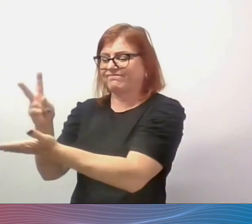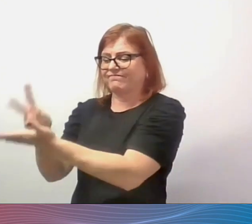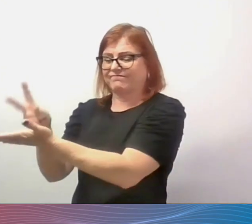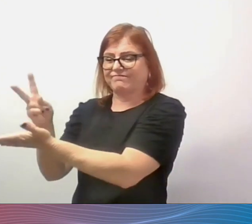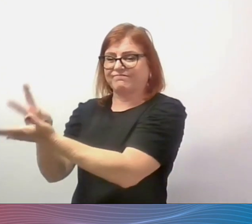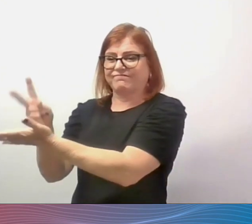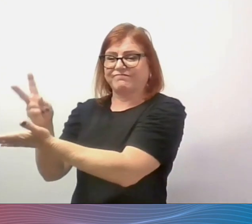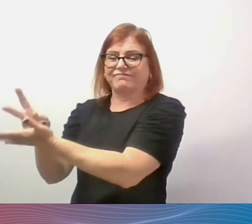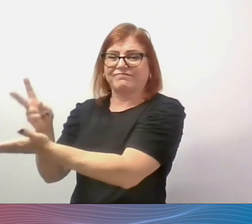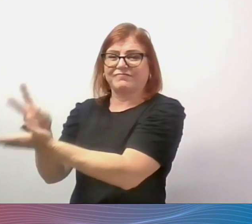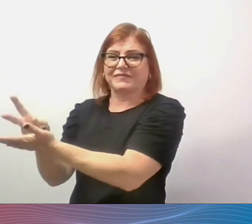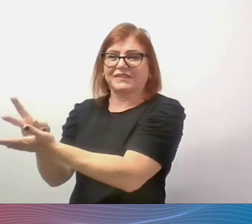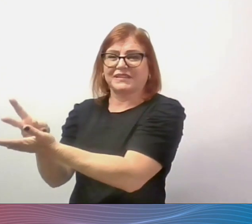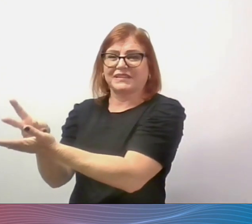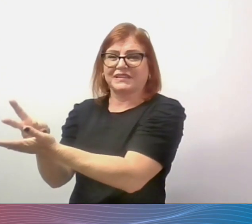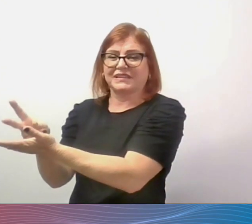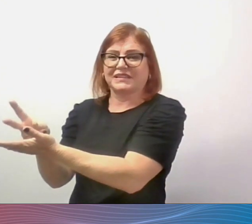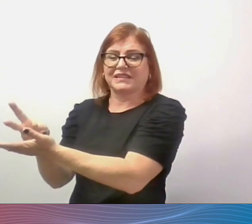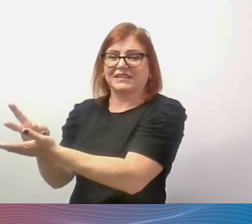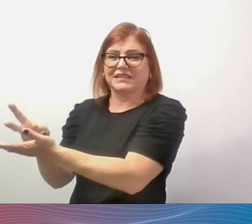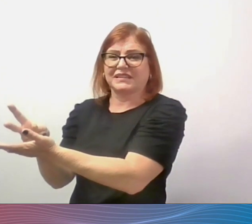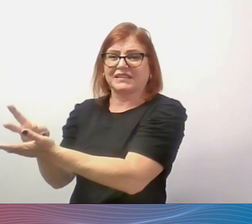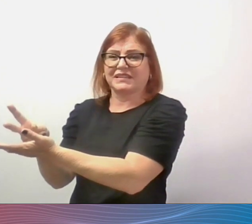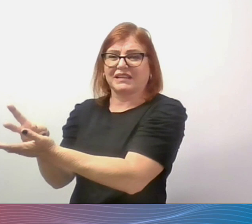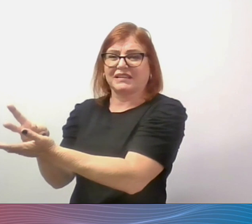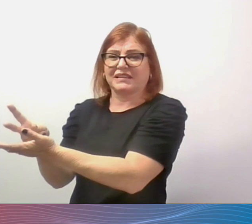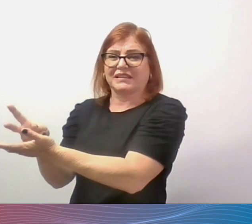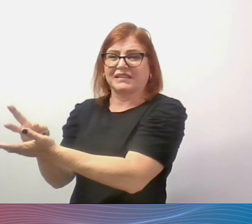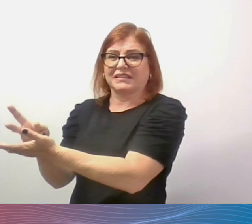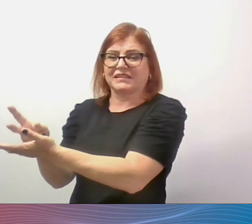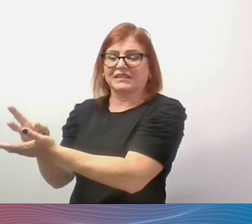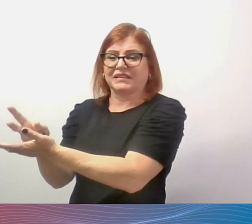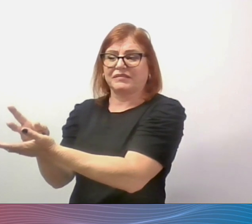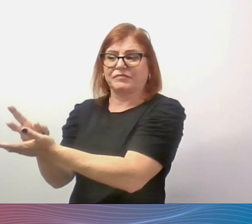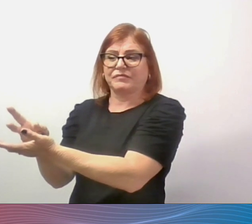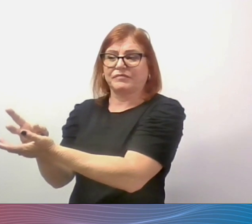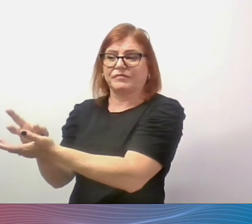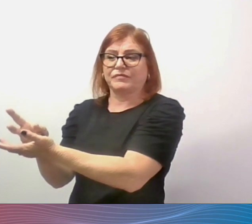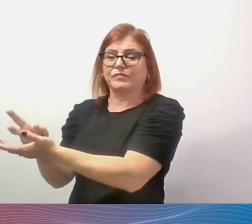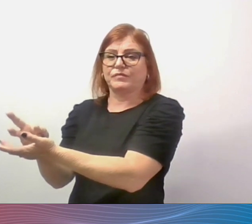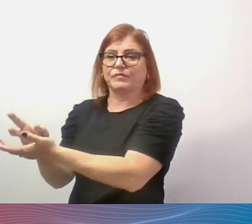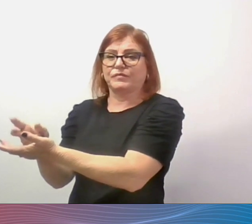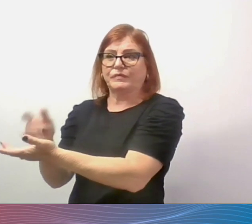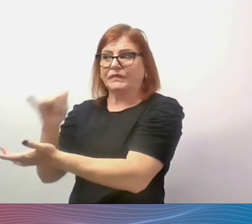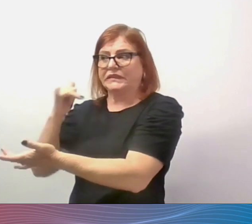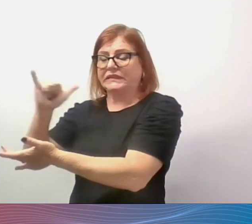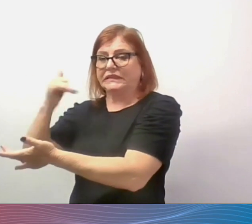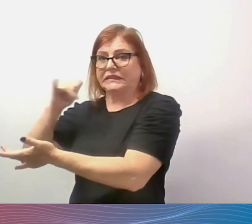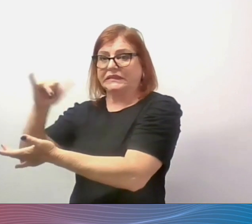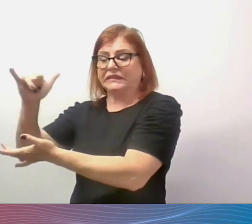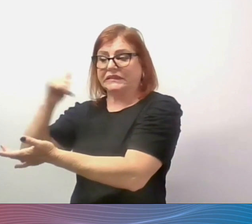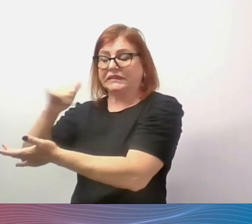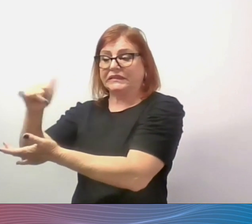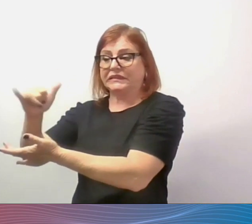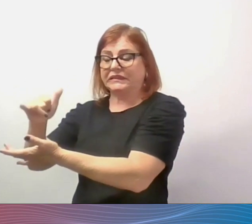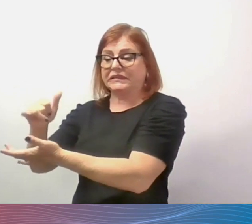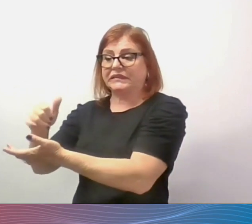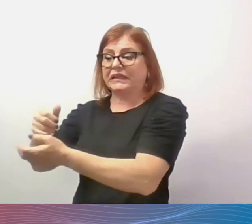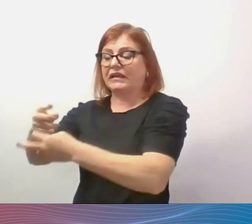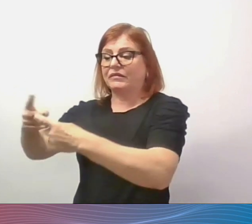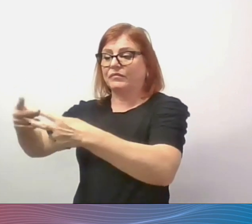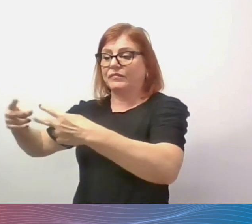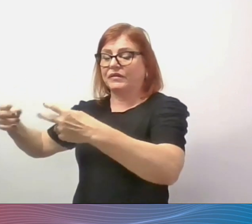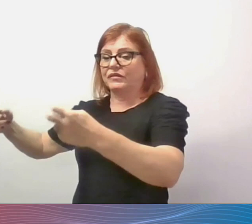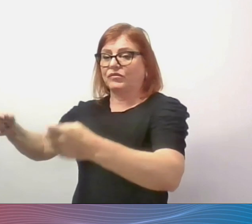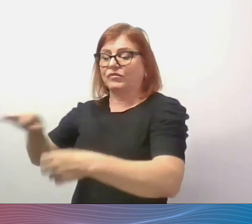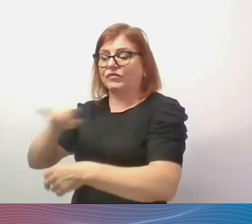não sei como dizer, né? Eletrizado para isso. You're always electrified and energized for that. Por isso,